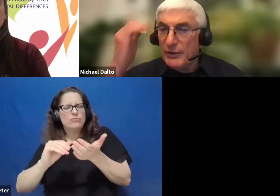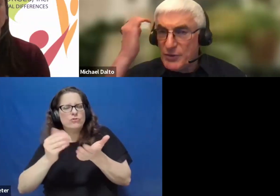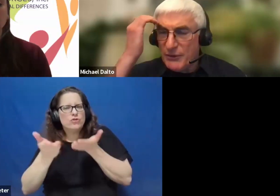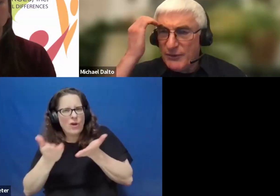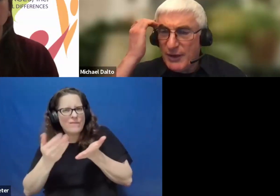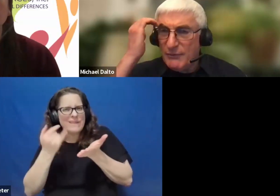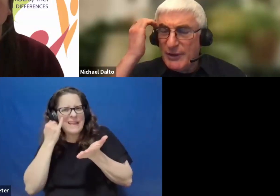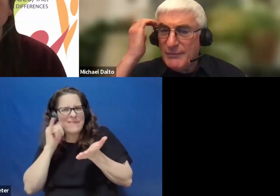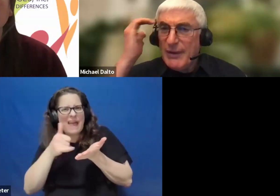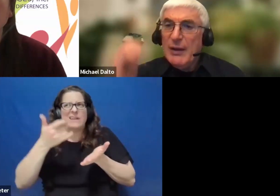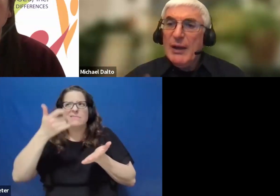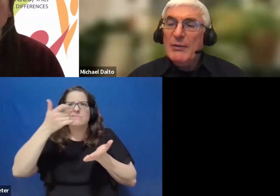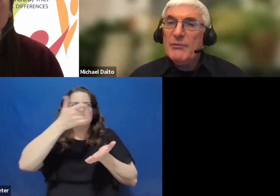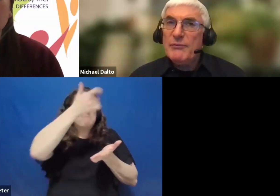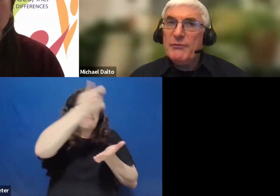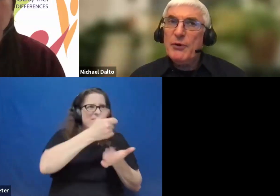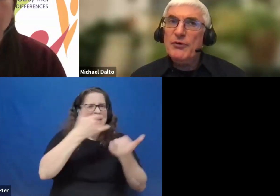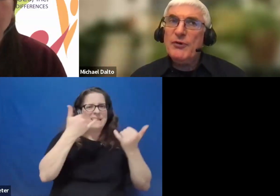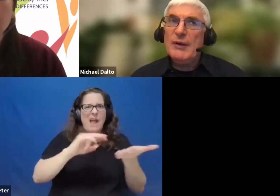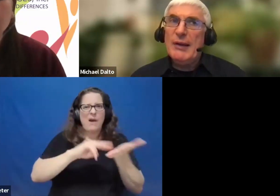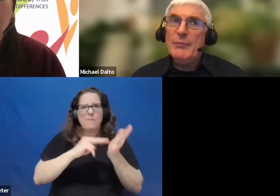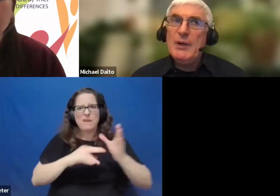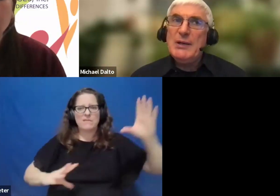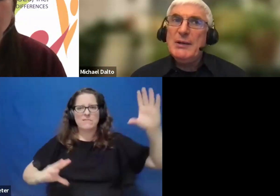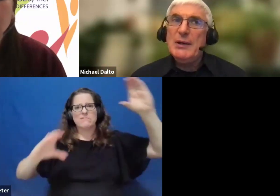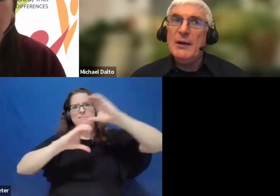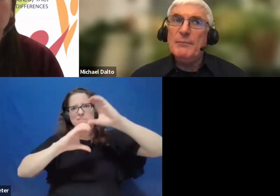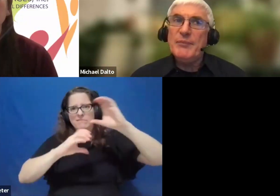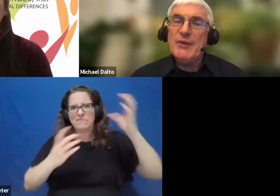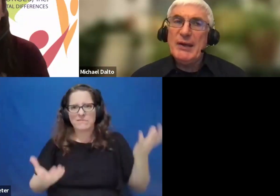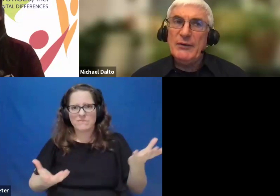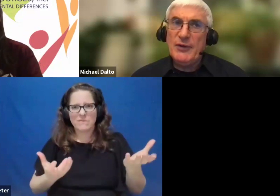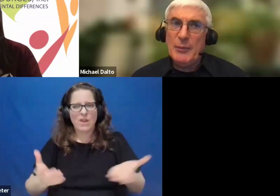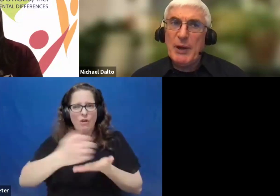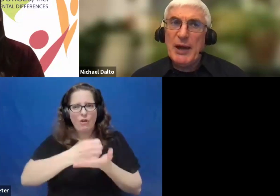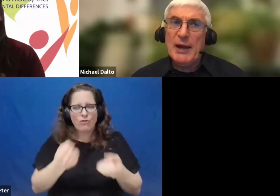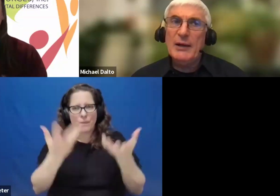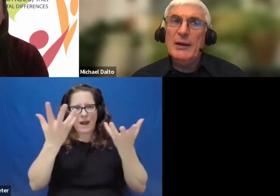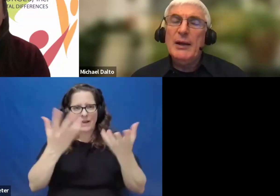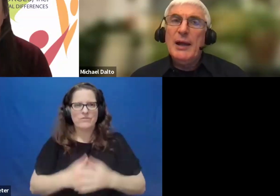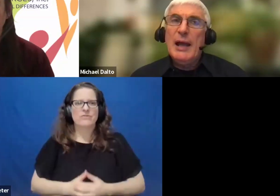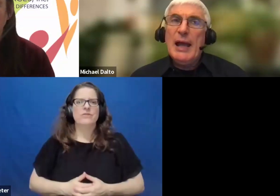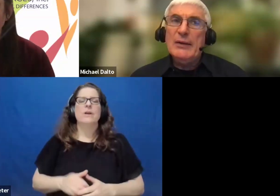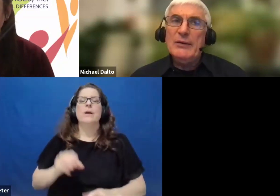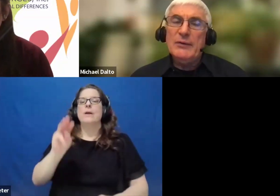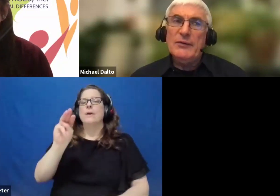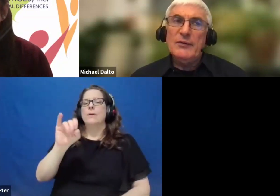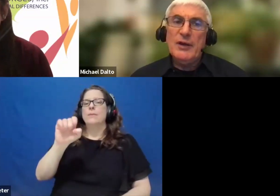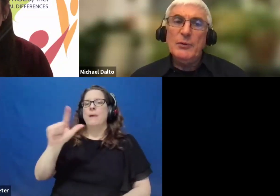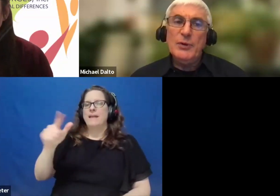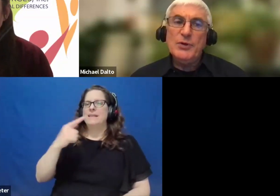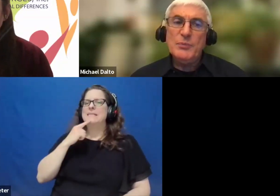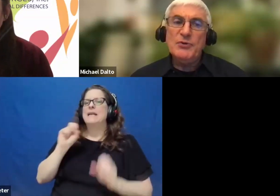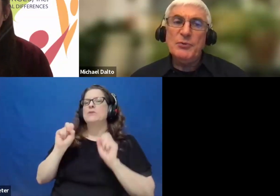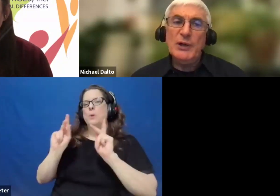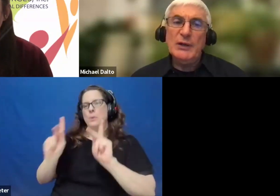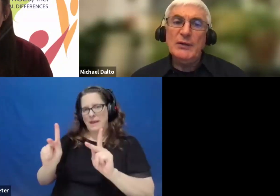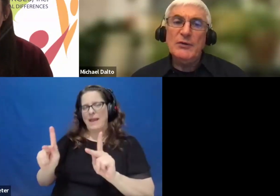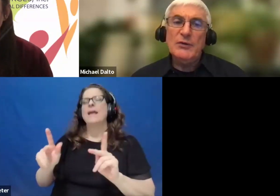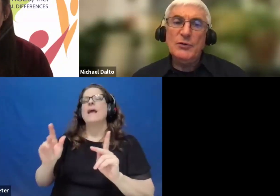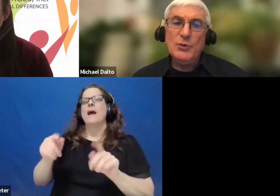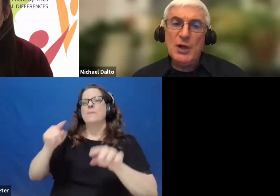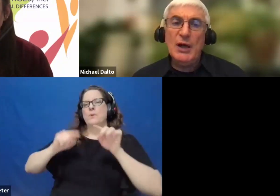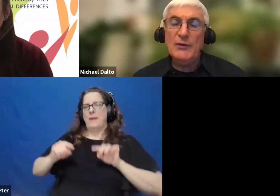great question, Stephanie. First, let me take a step back and distinguish